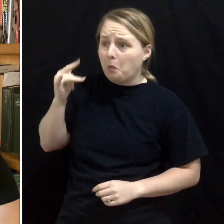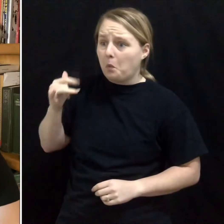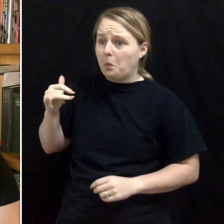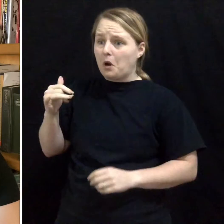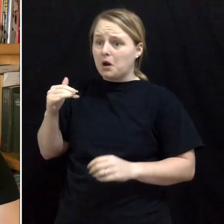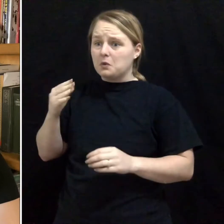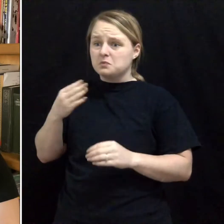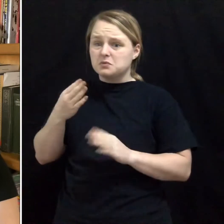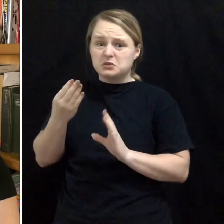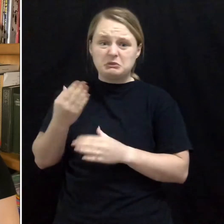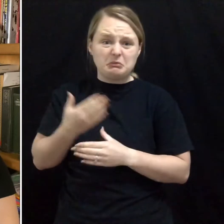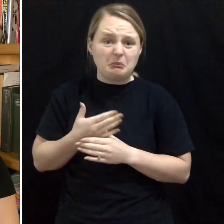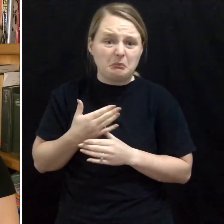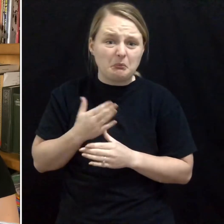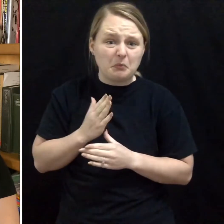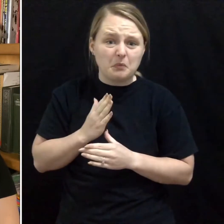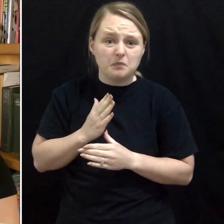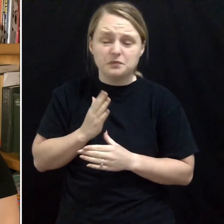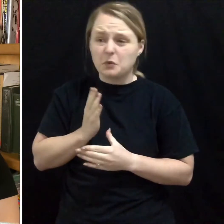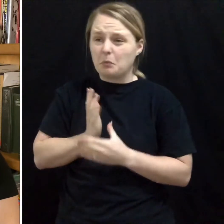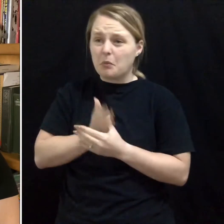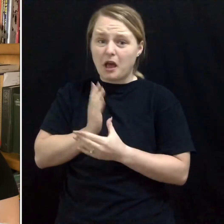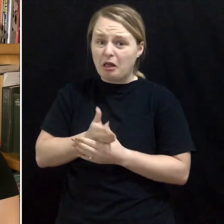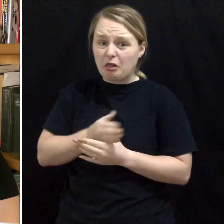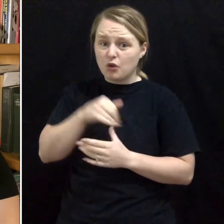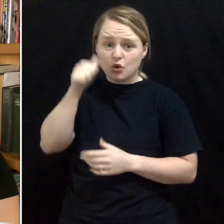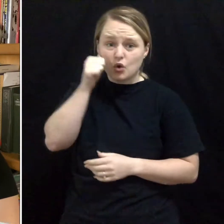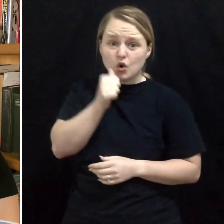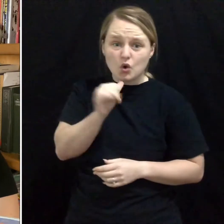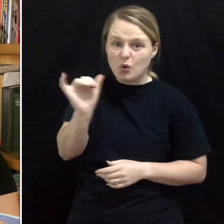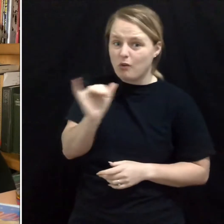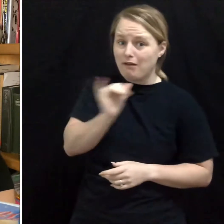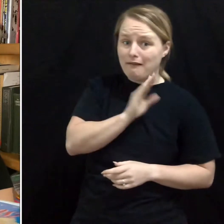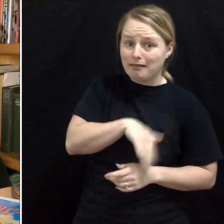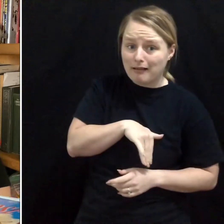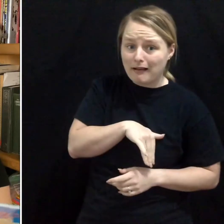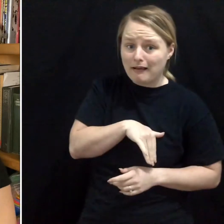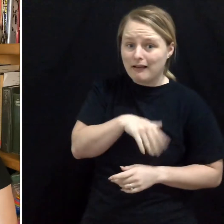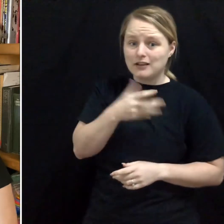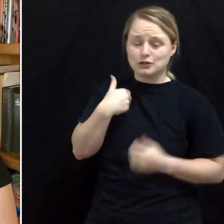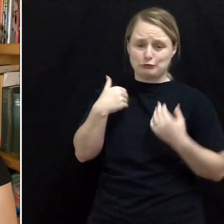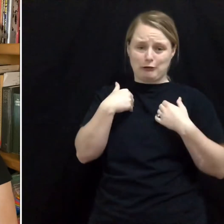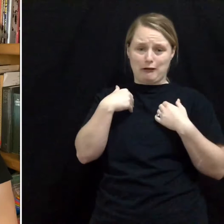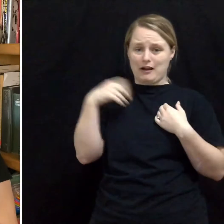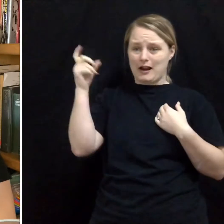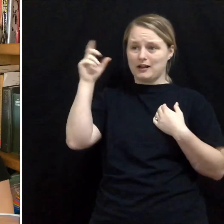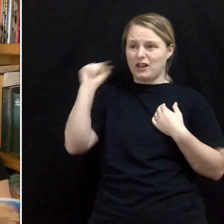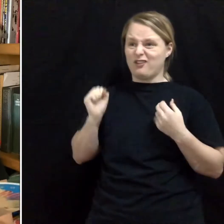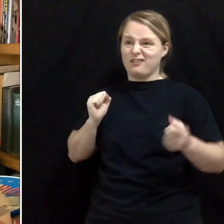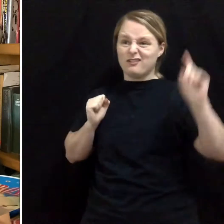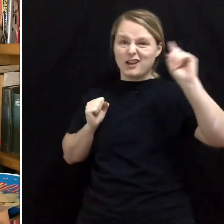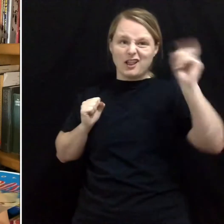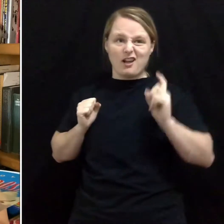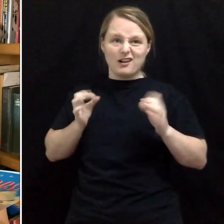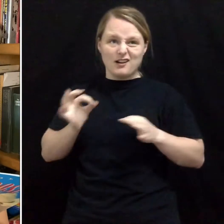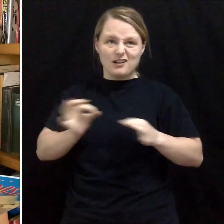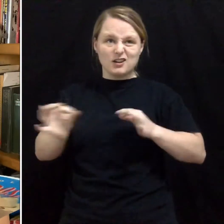with a pretty young woman who had the power of thunder and lightning coursing through their veins, but pity for them, those clouds